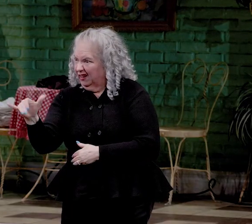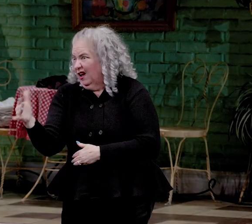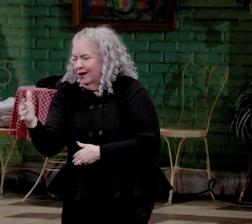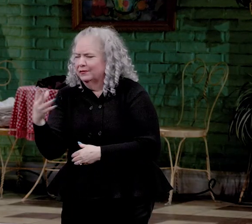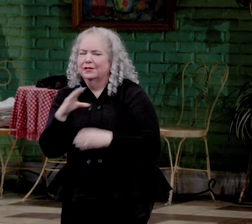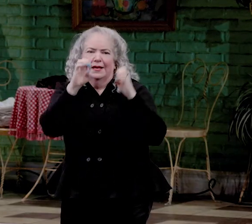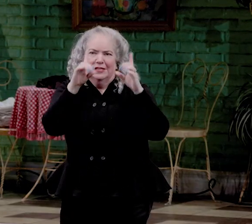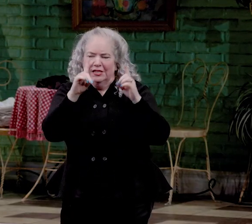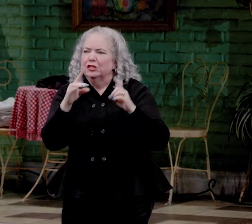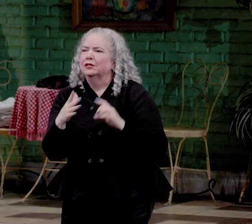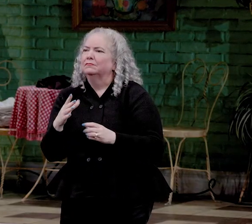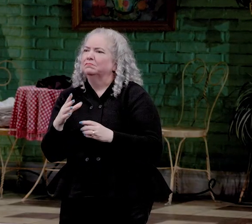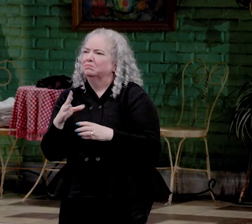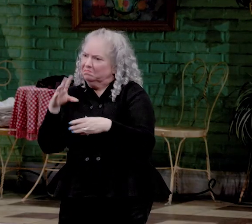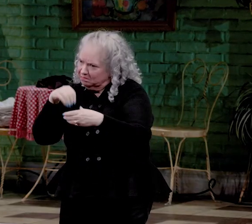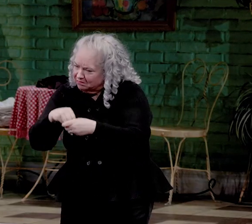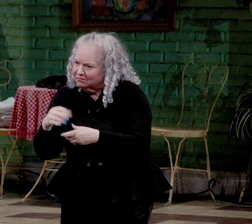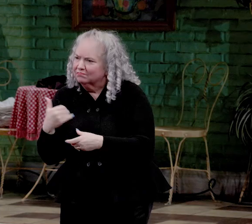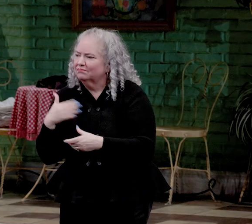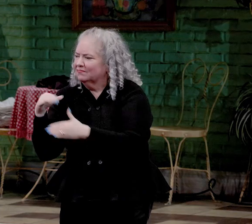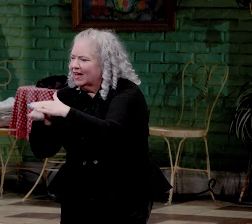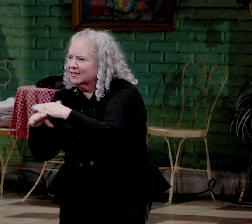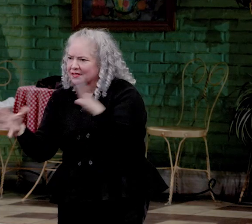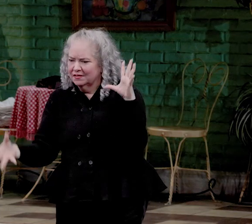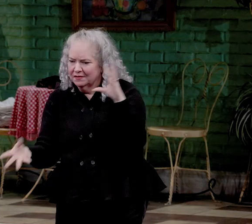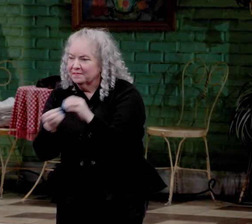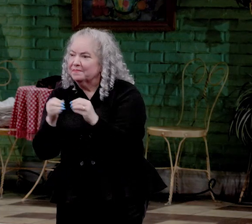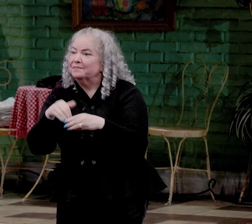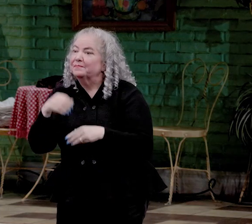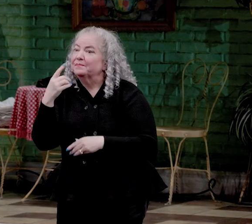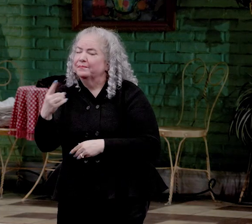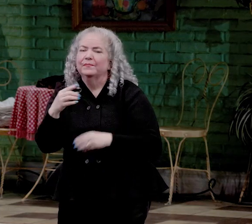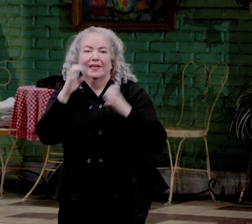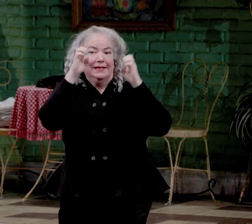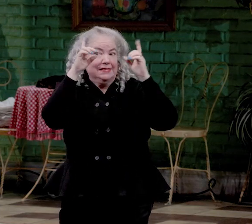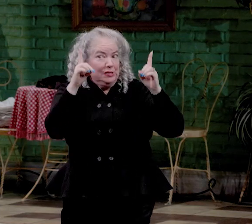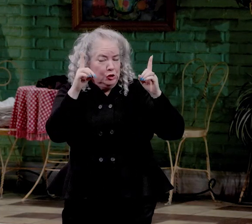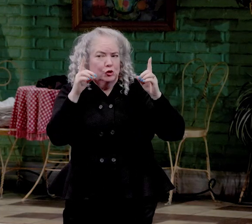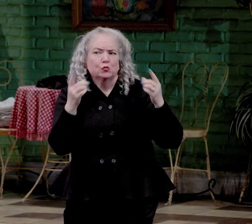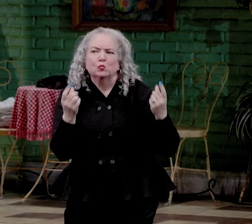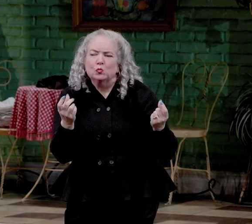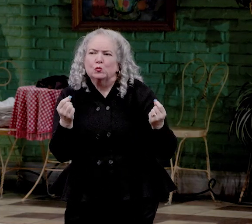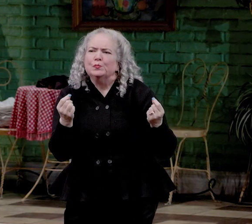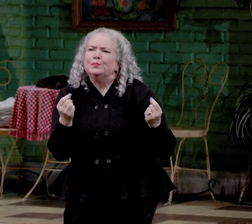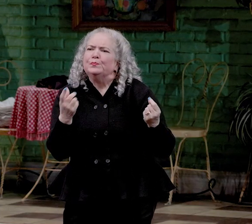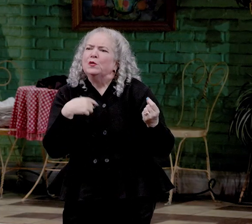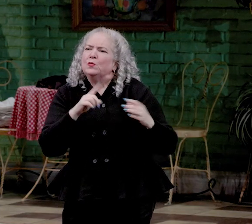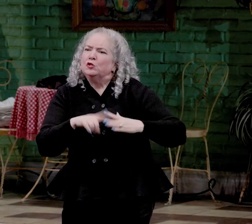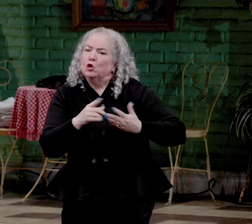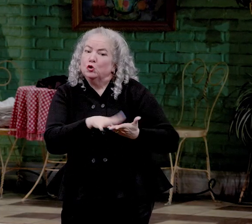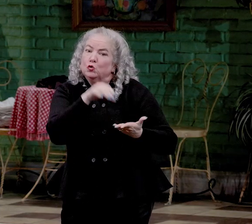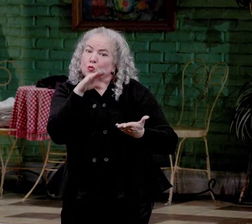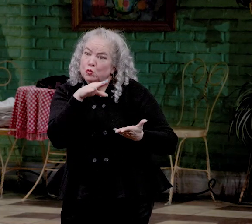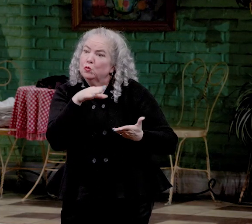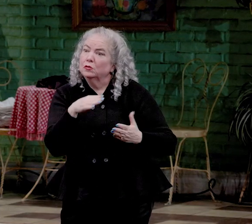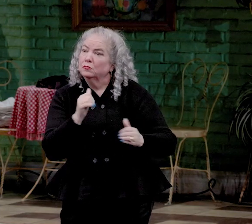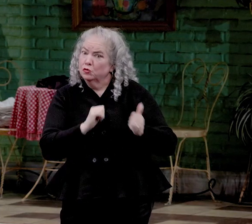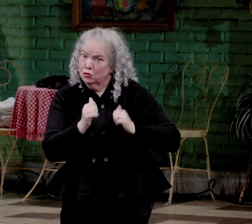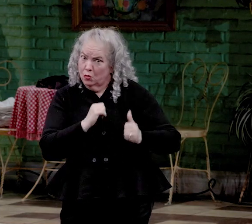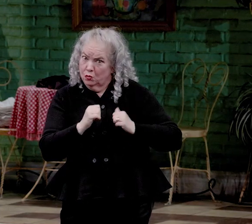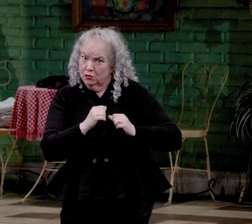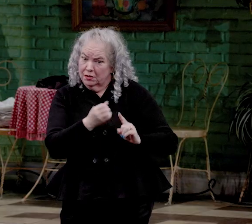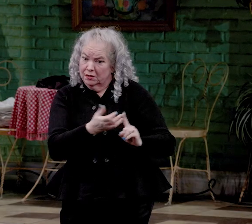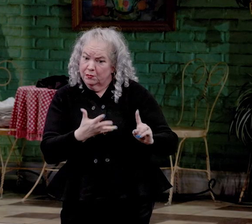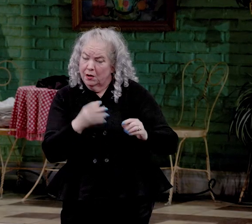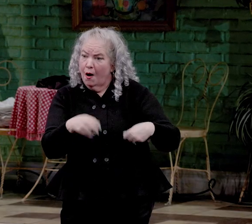education, engagement, and access here at Geva. So in education, we are continuing our student matinees and